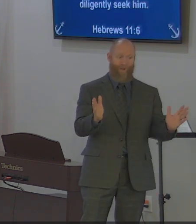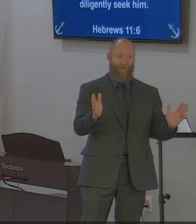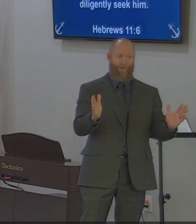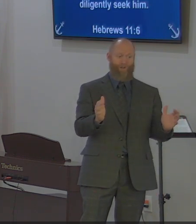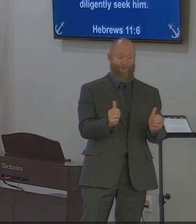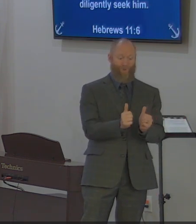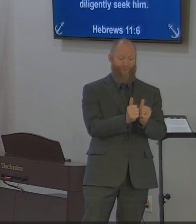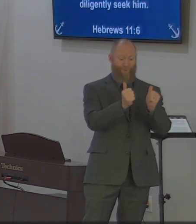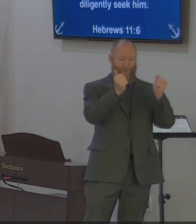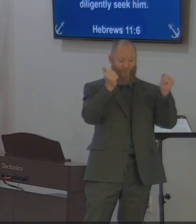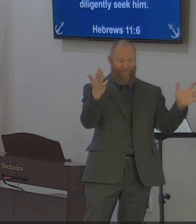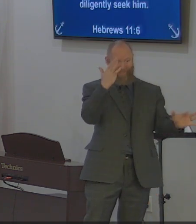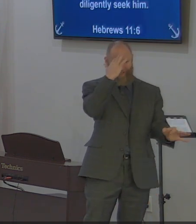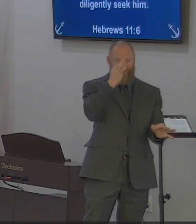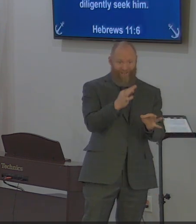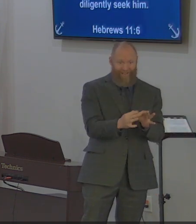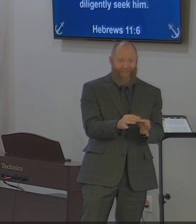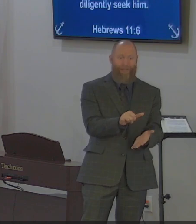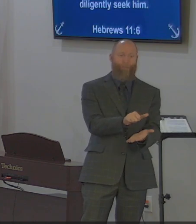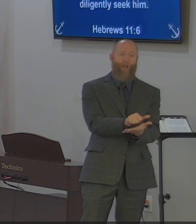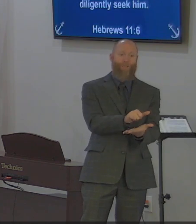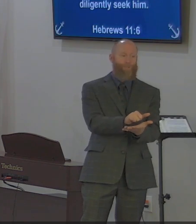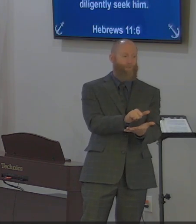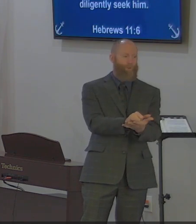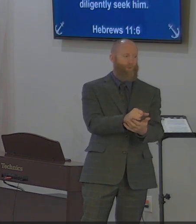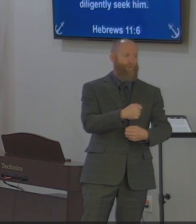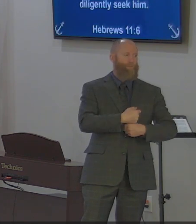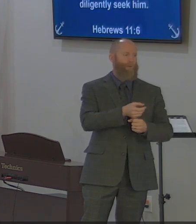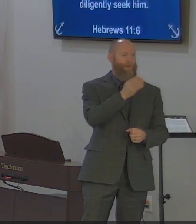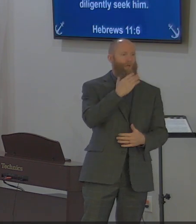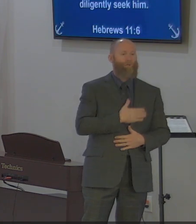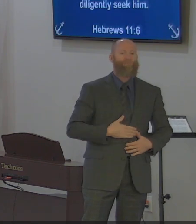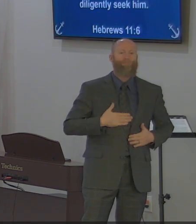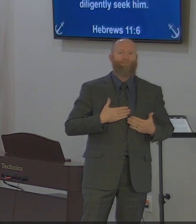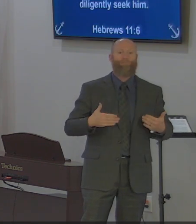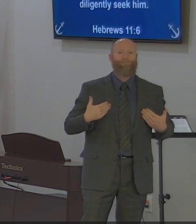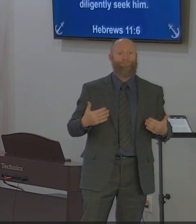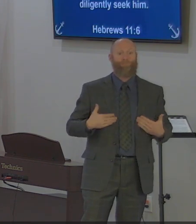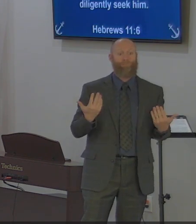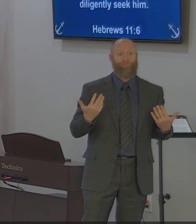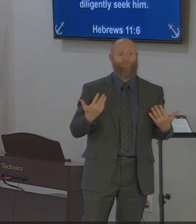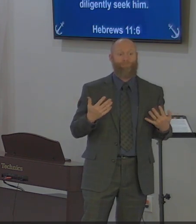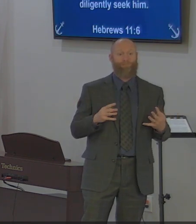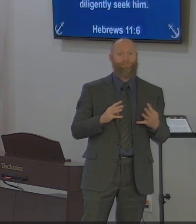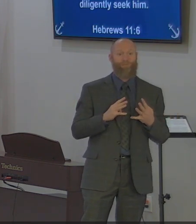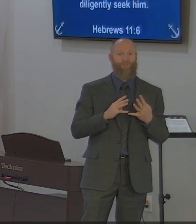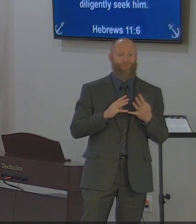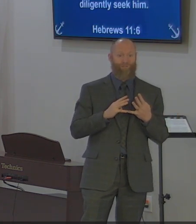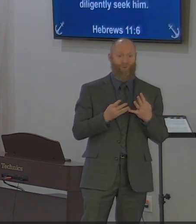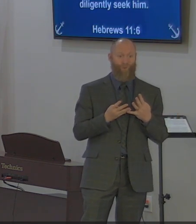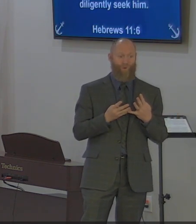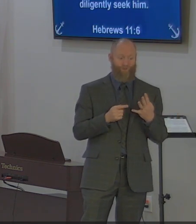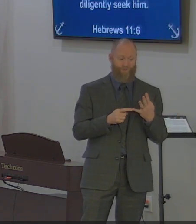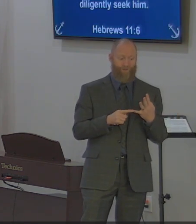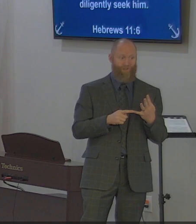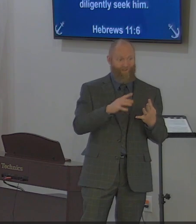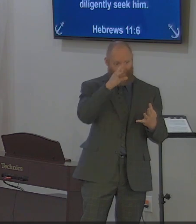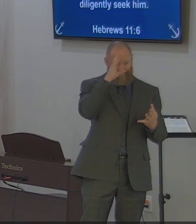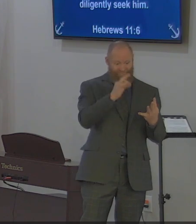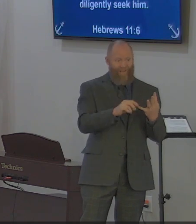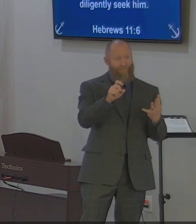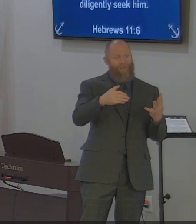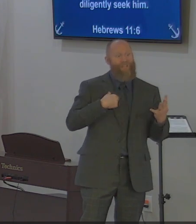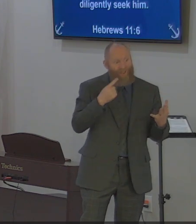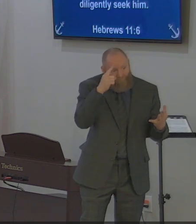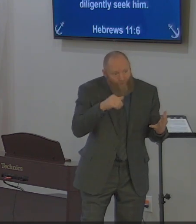faith, it is impossible to please God. Fourthly, you need faith for surrender. Romans 12,